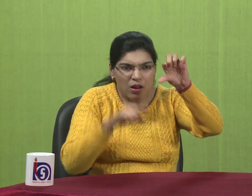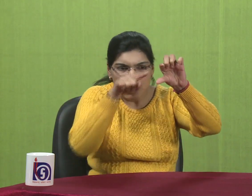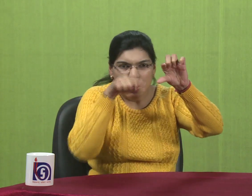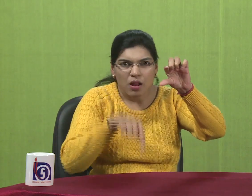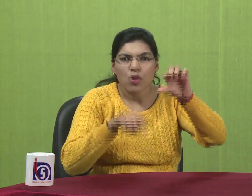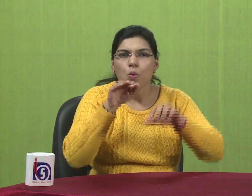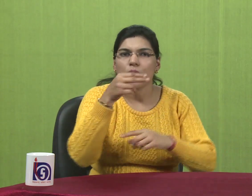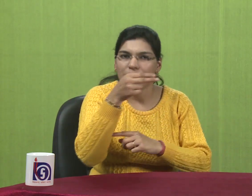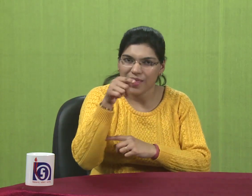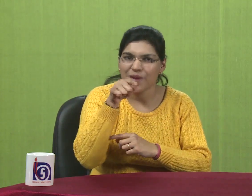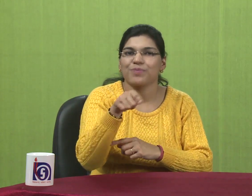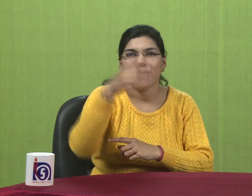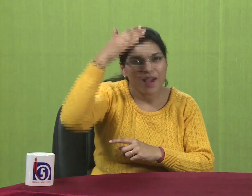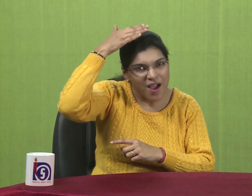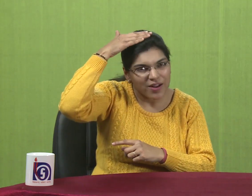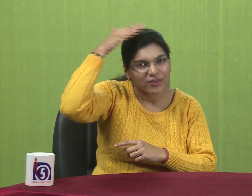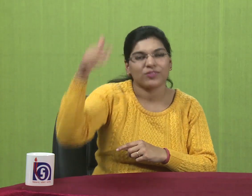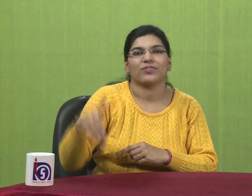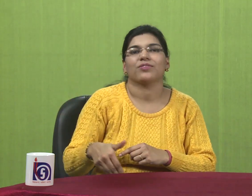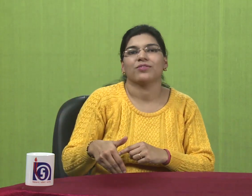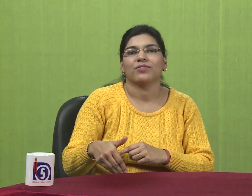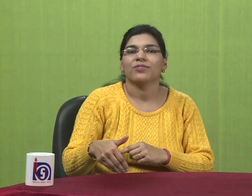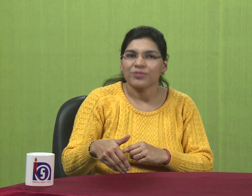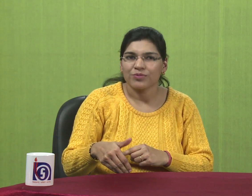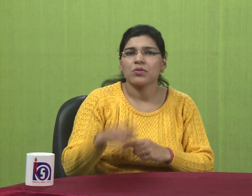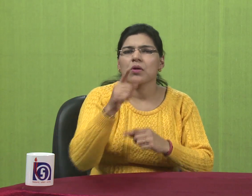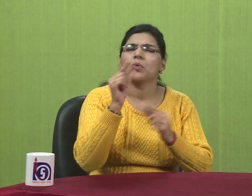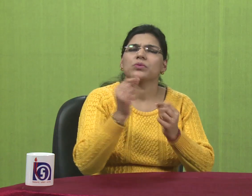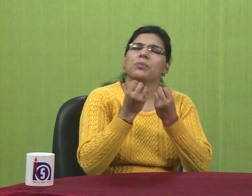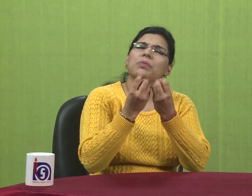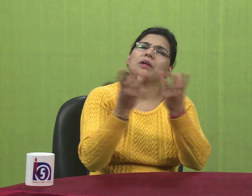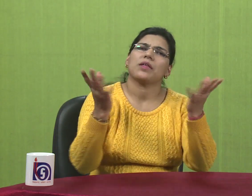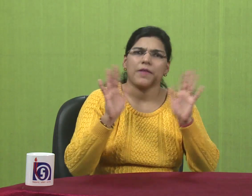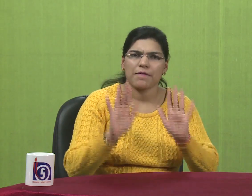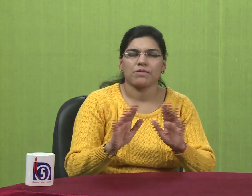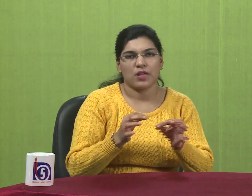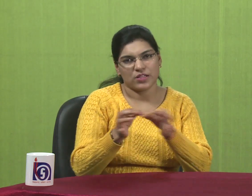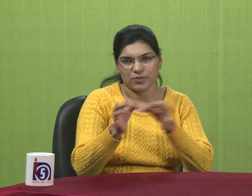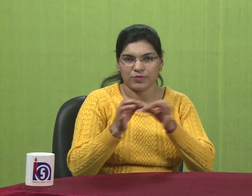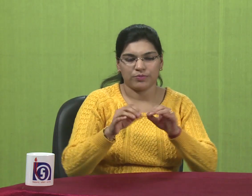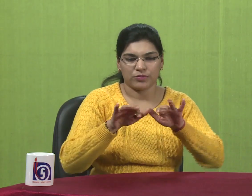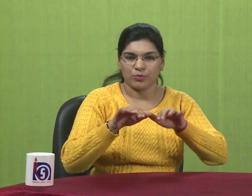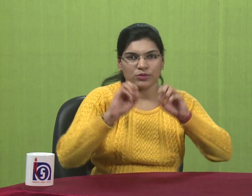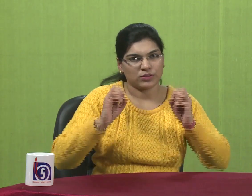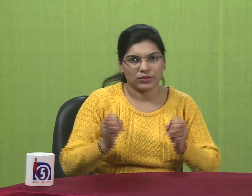little detail is written. So this is known as header and footer. This is useful for